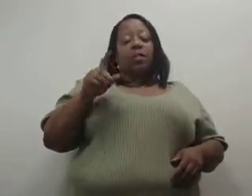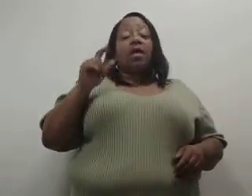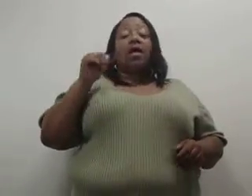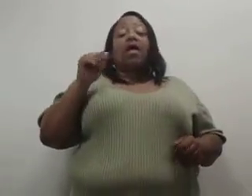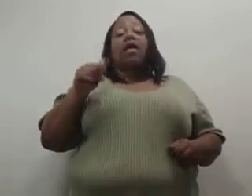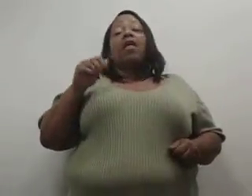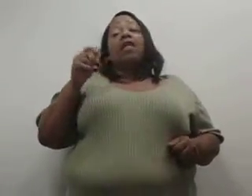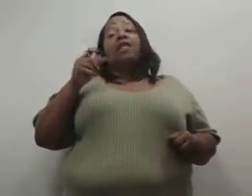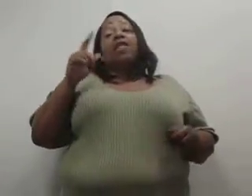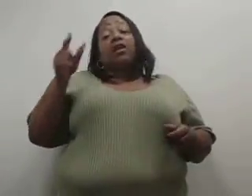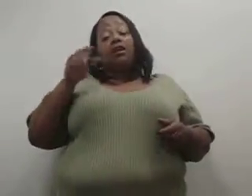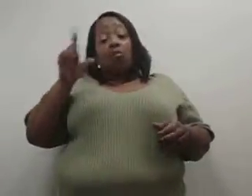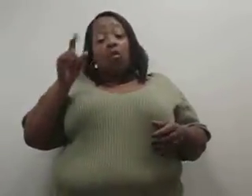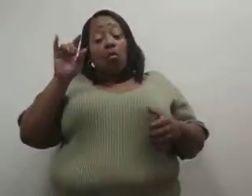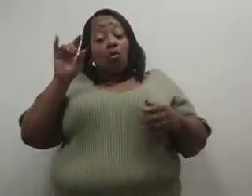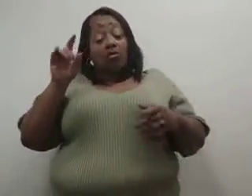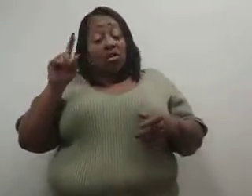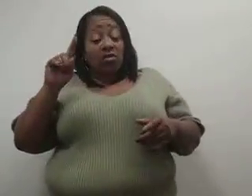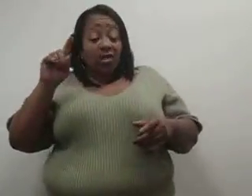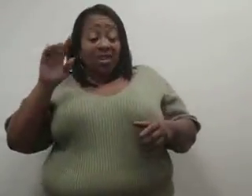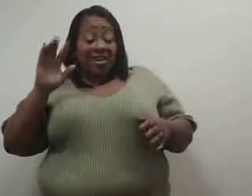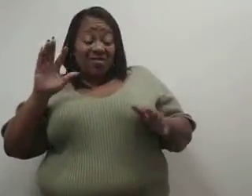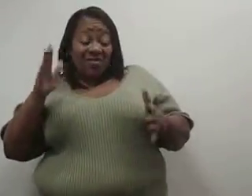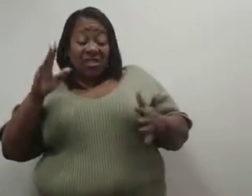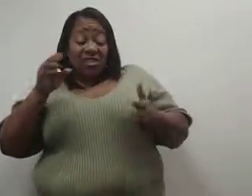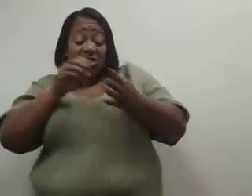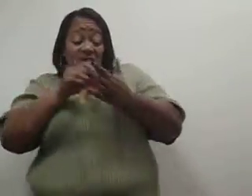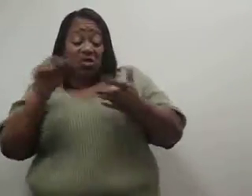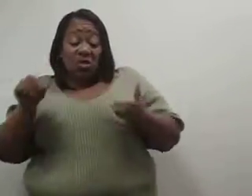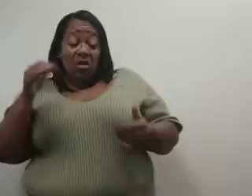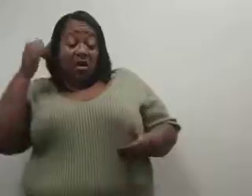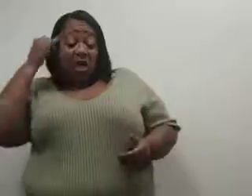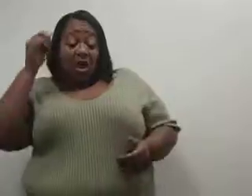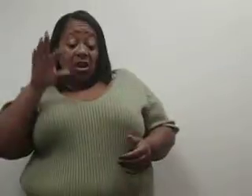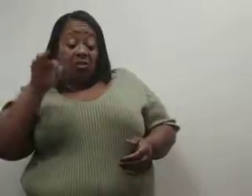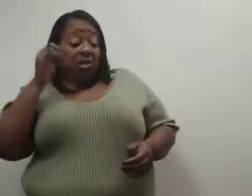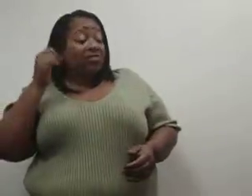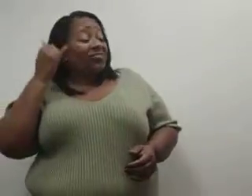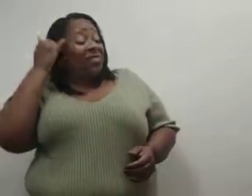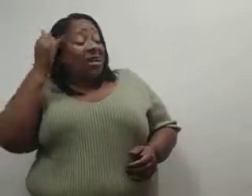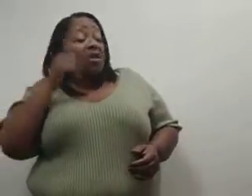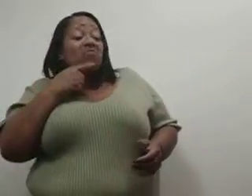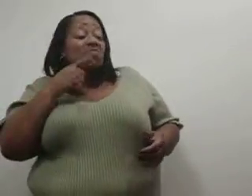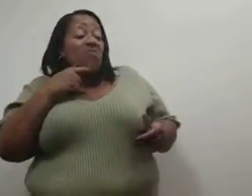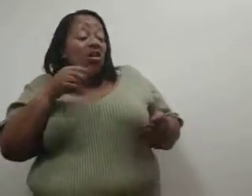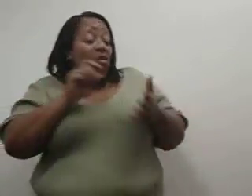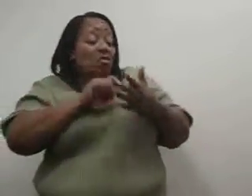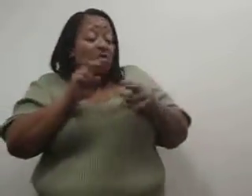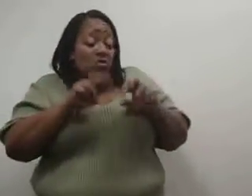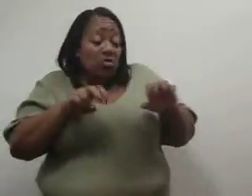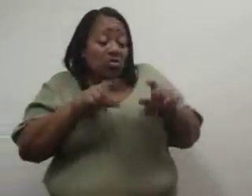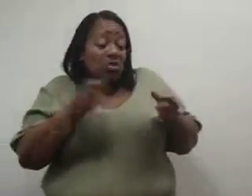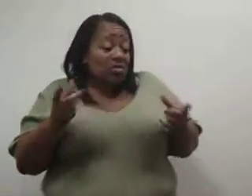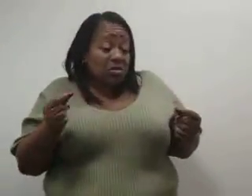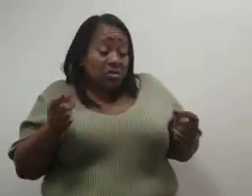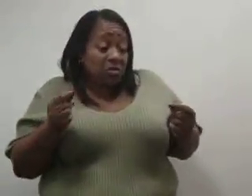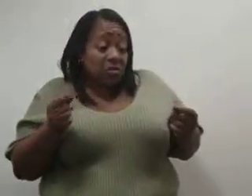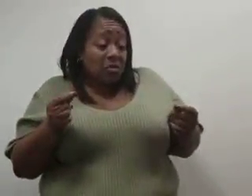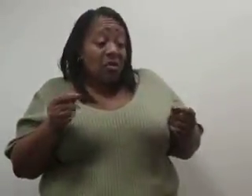their own research project. And you can really arrange this however you'd like. I usually have students practice the skills that I'm working